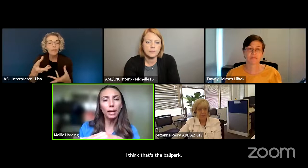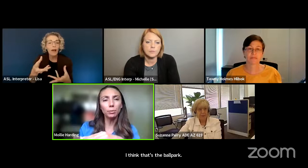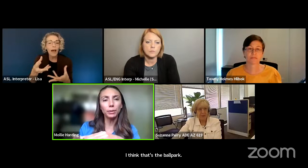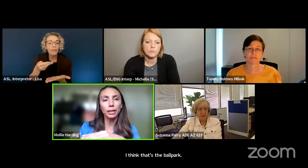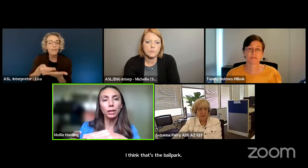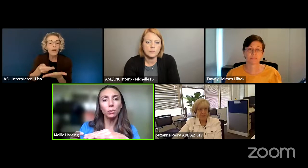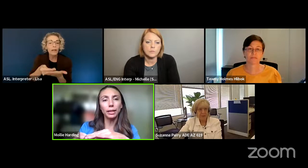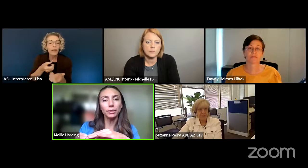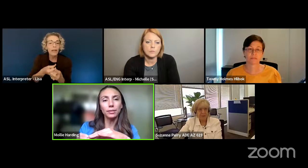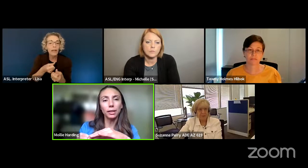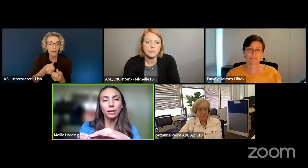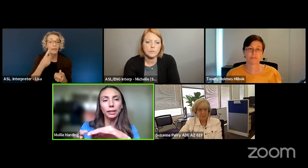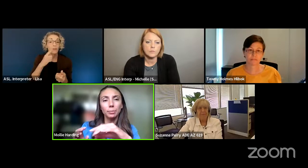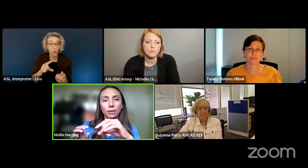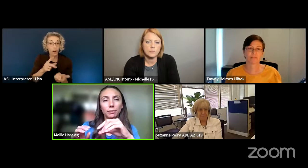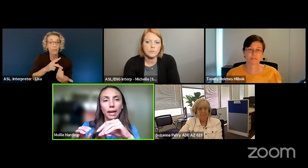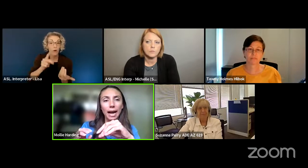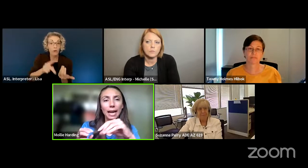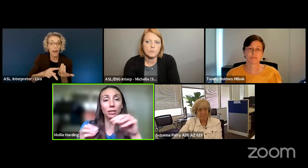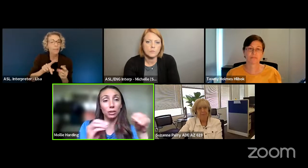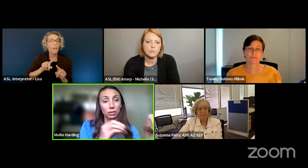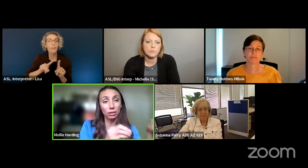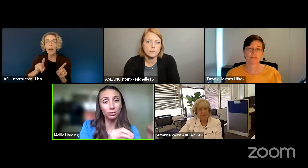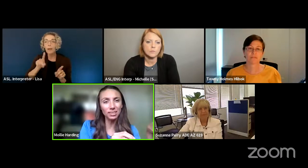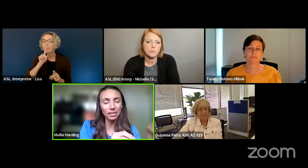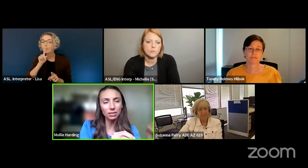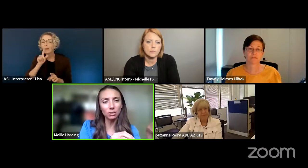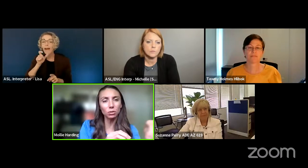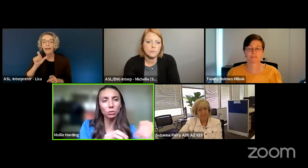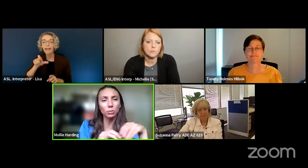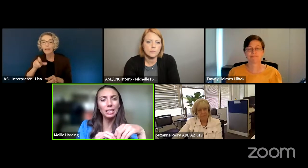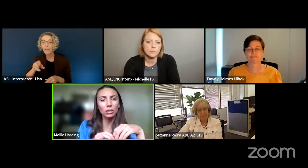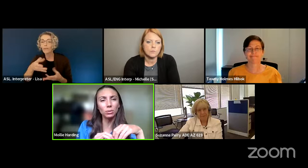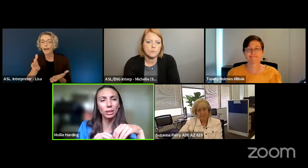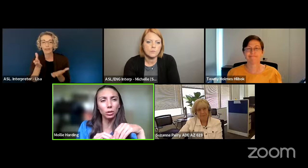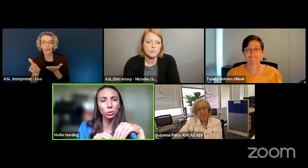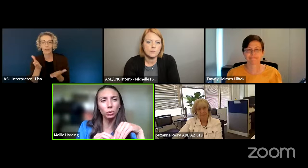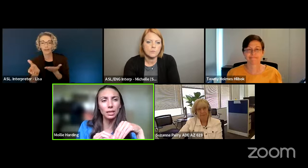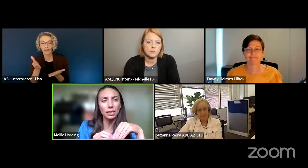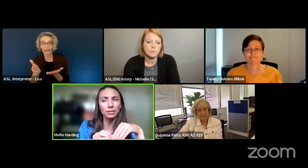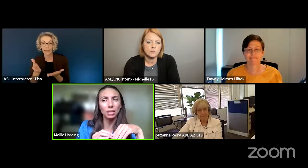for programs, but they don't necessarily provide the services. So do we need to include these